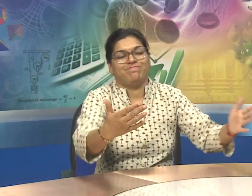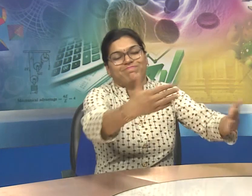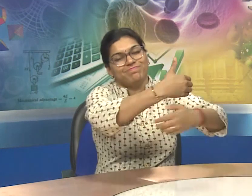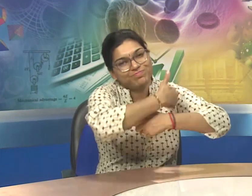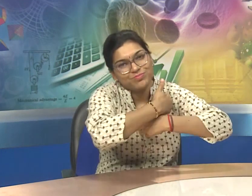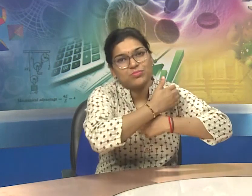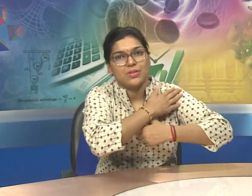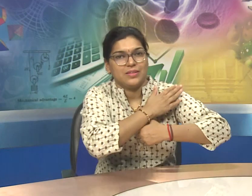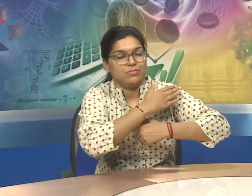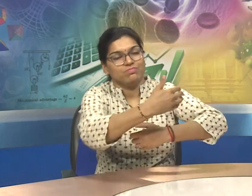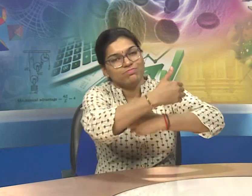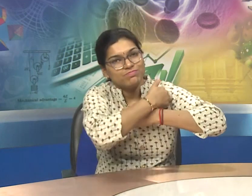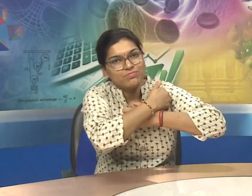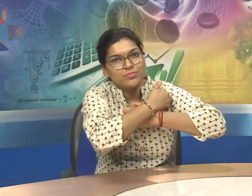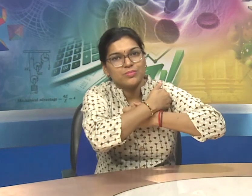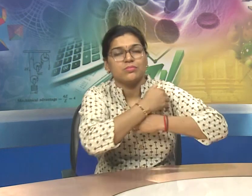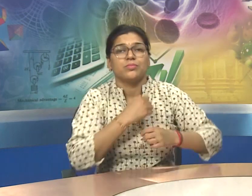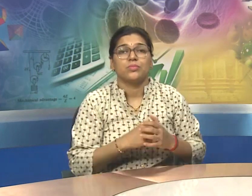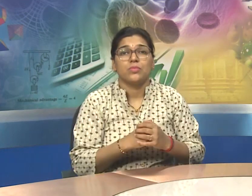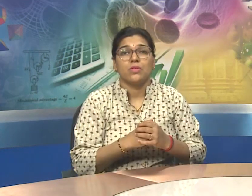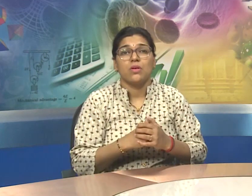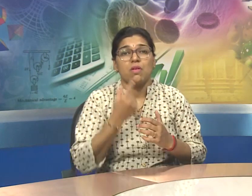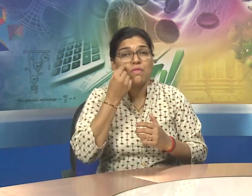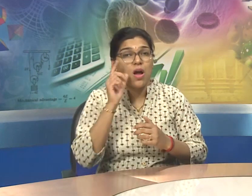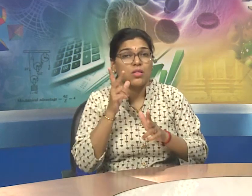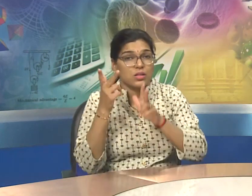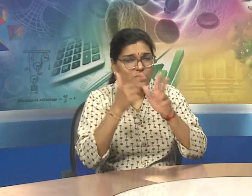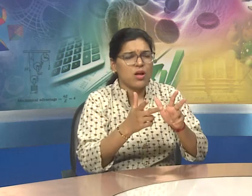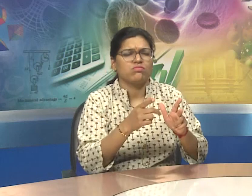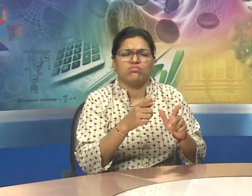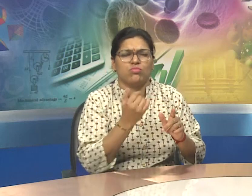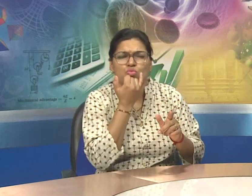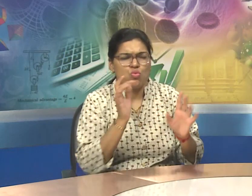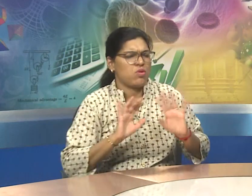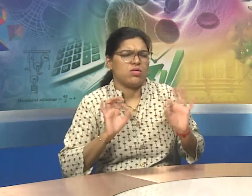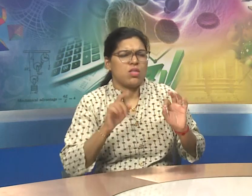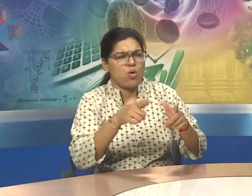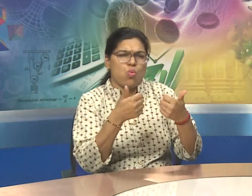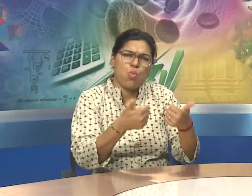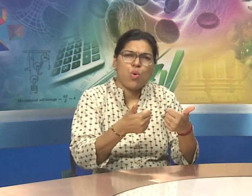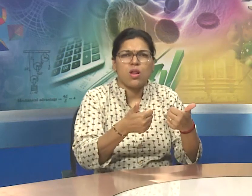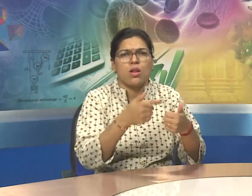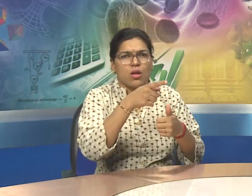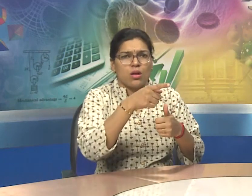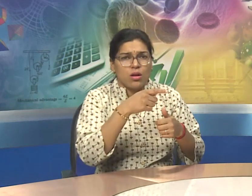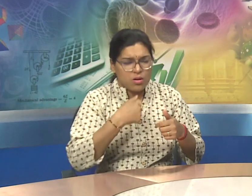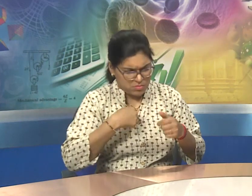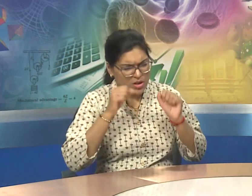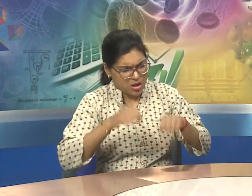on hearing all this, he pulled the boy's head against his shoulder and whispered, there is nothing I can